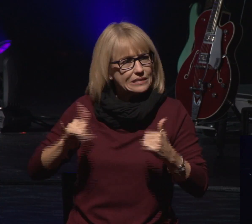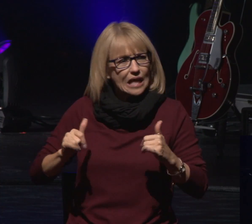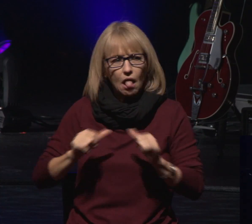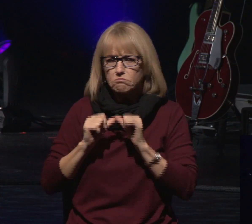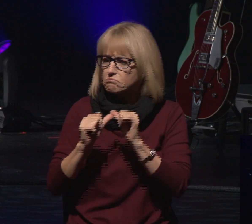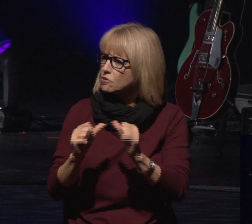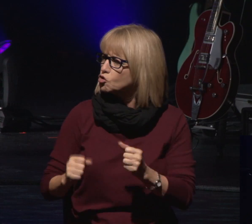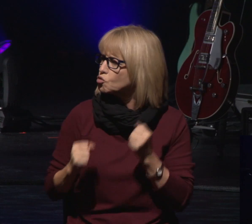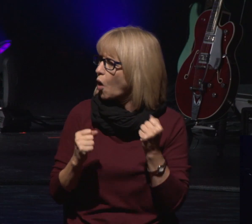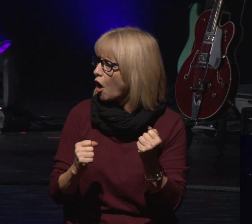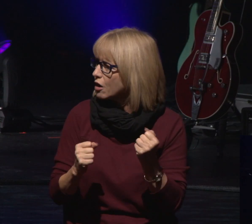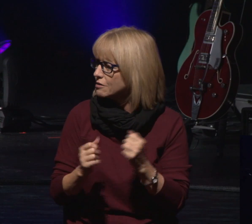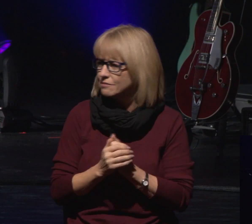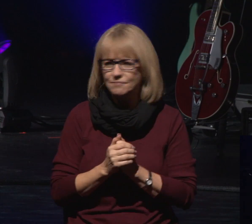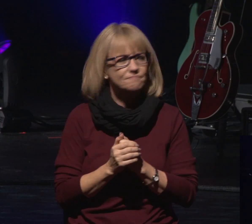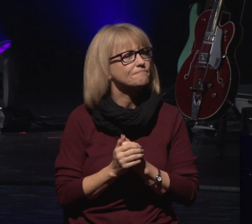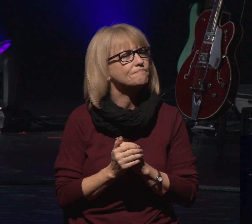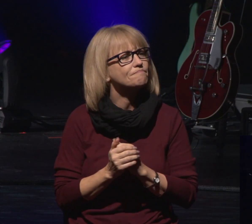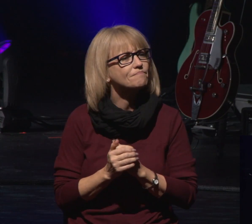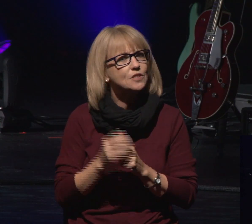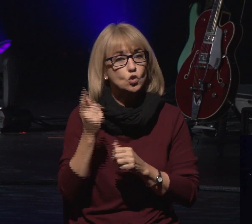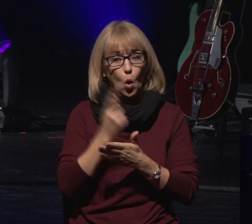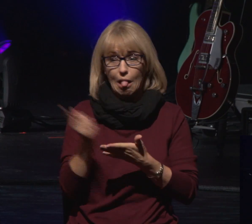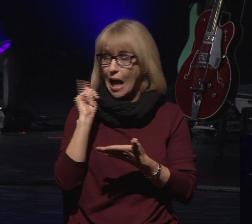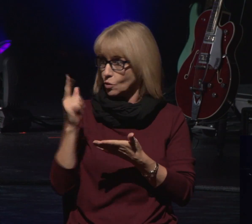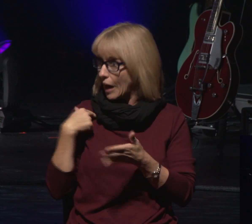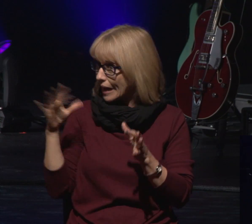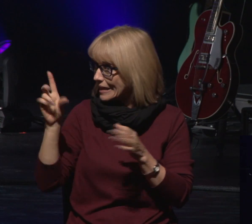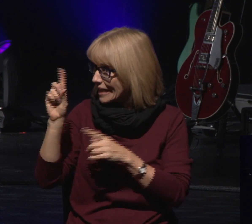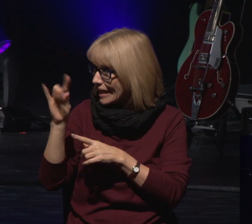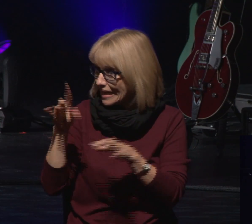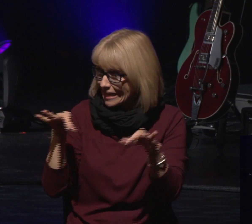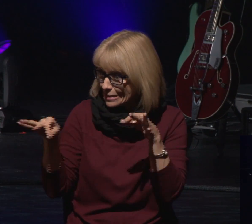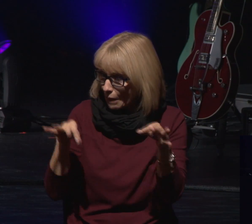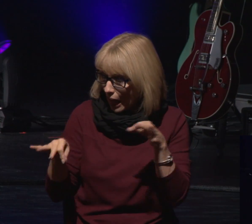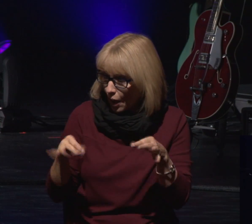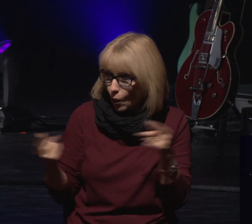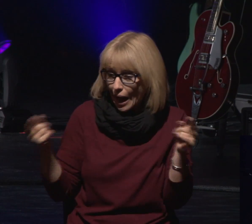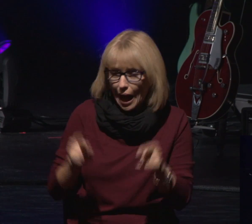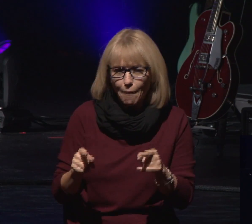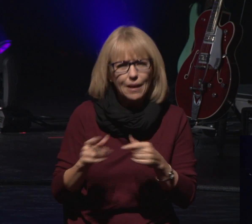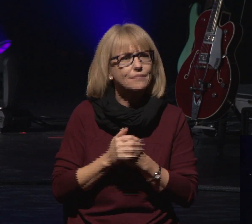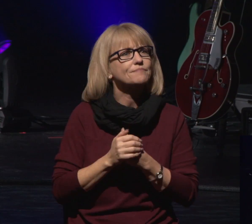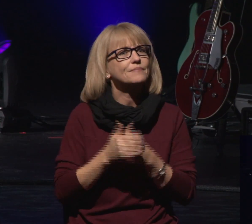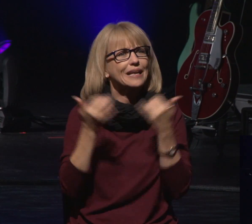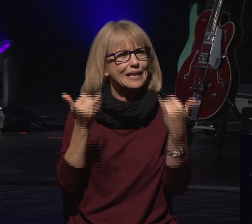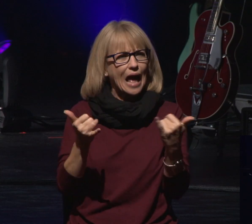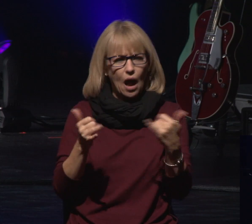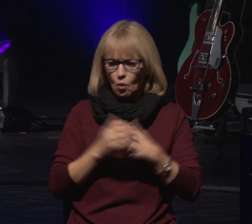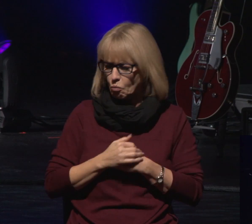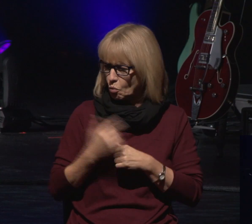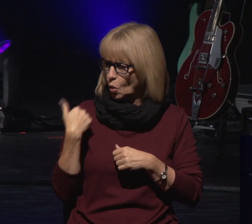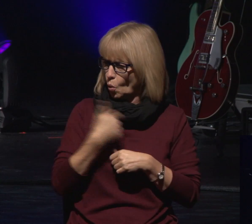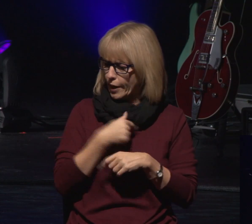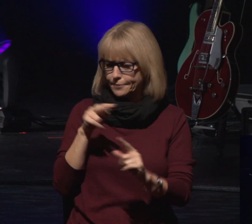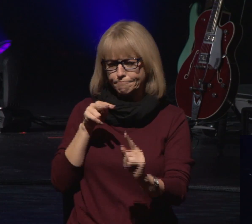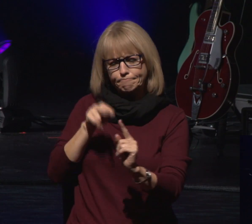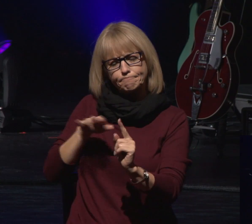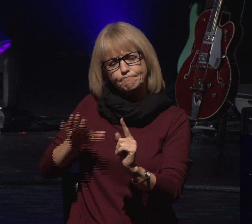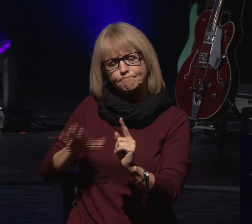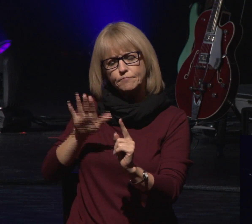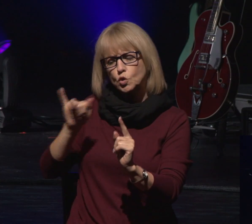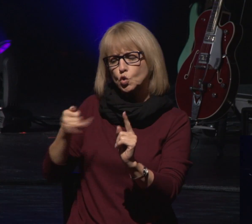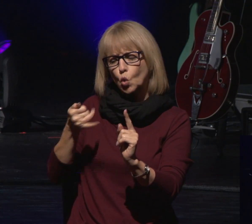did the overview, finished last week, of his life per se, but this one, how does he finish his life? How does it